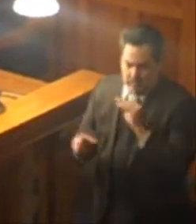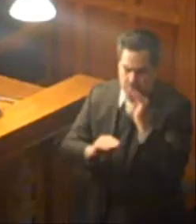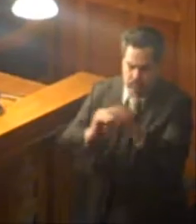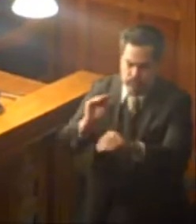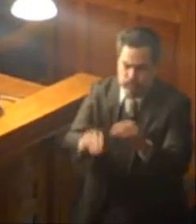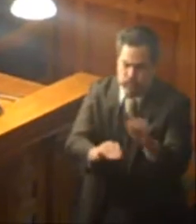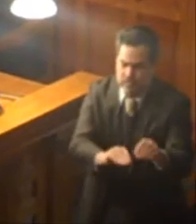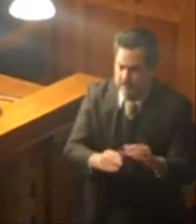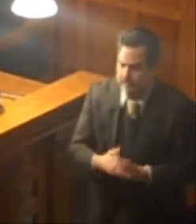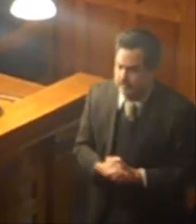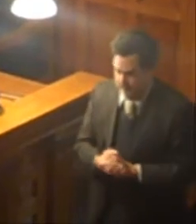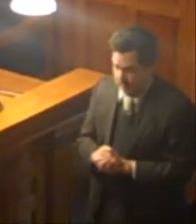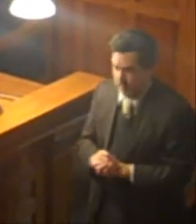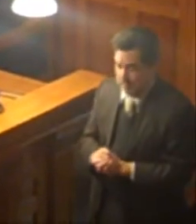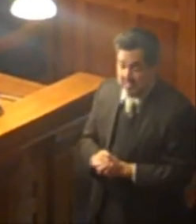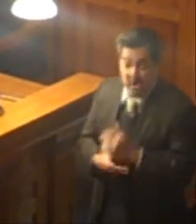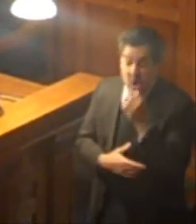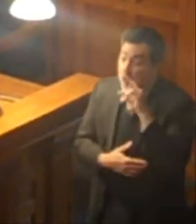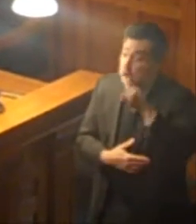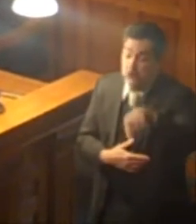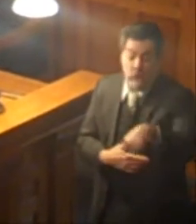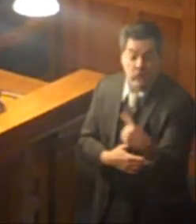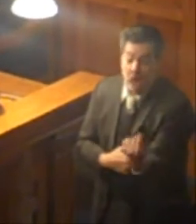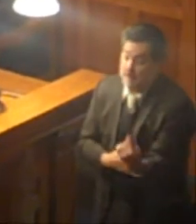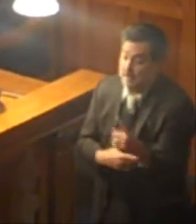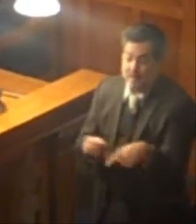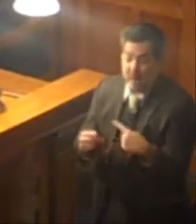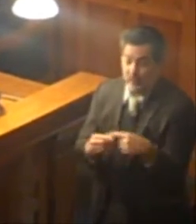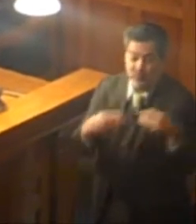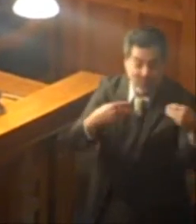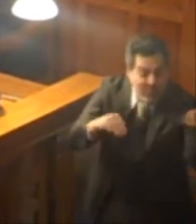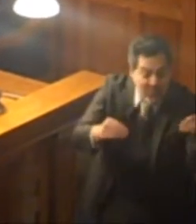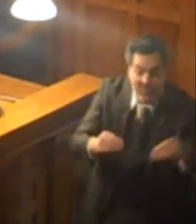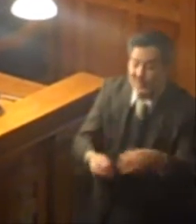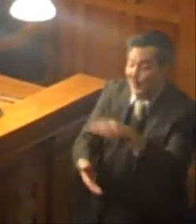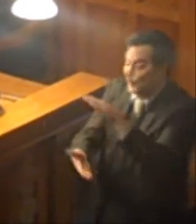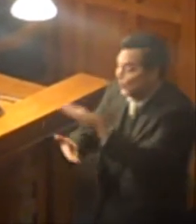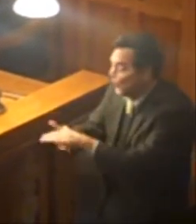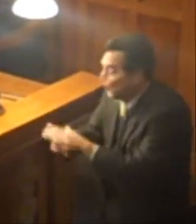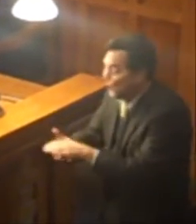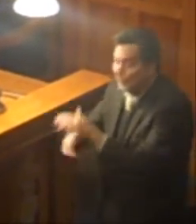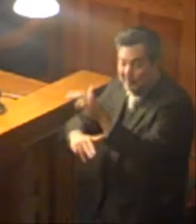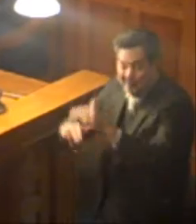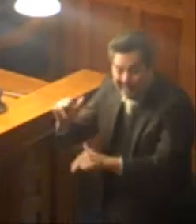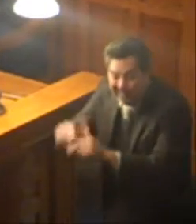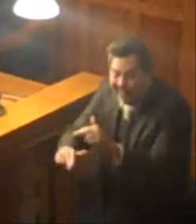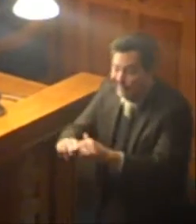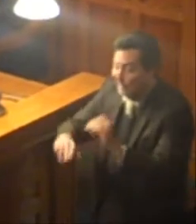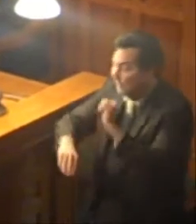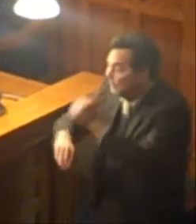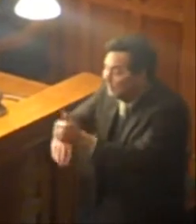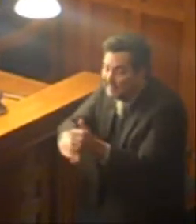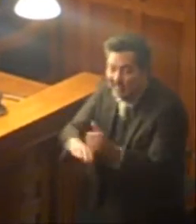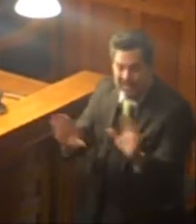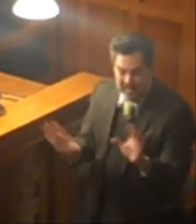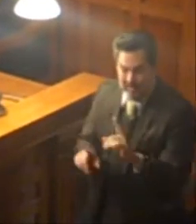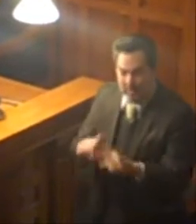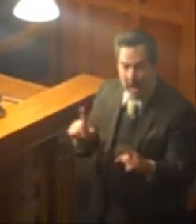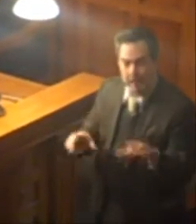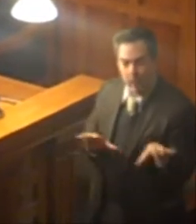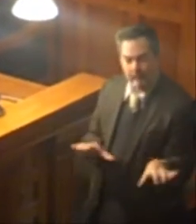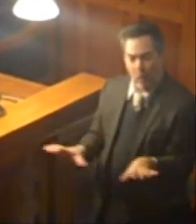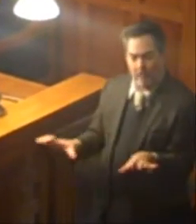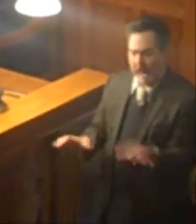mortar projects, I believe we must also focus on improving our school performance to better prepare our next generation for